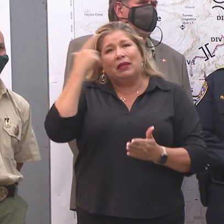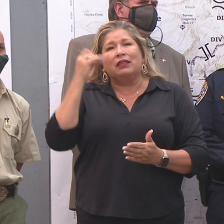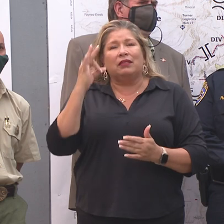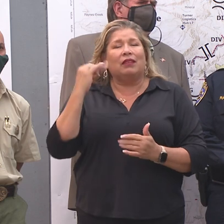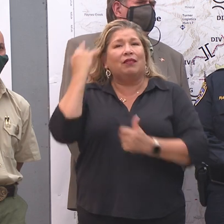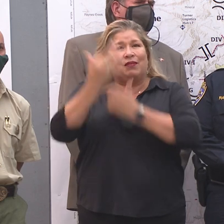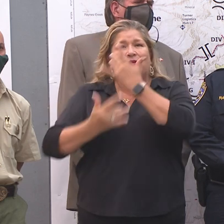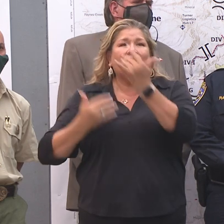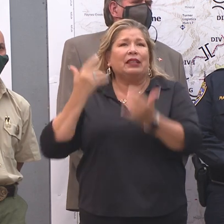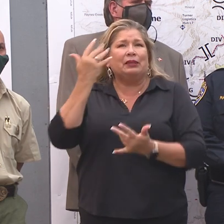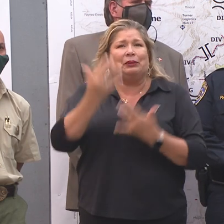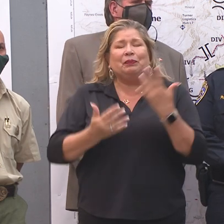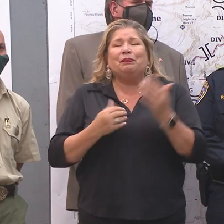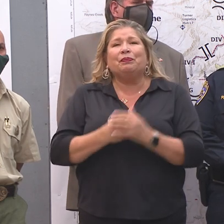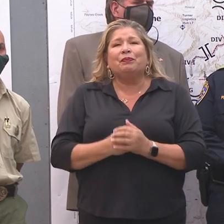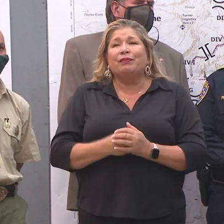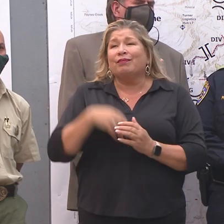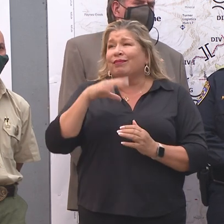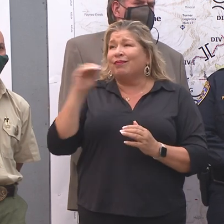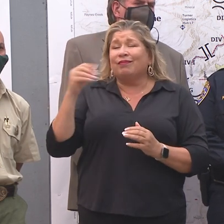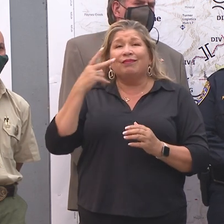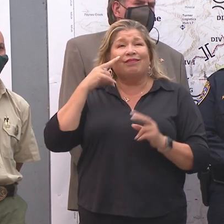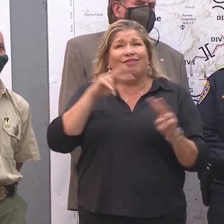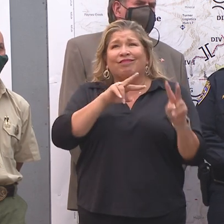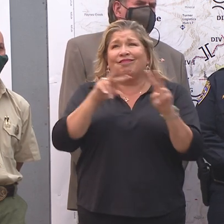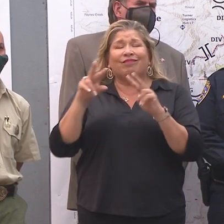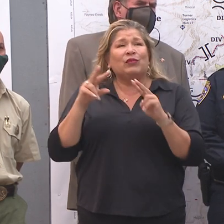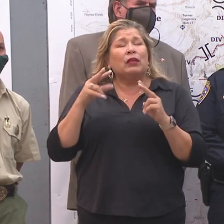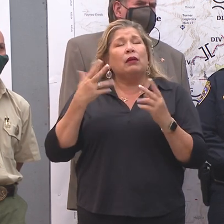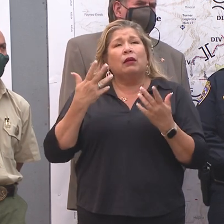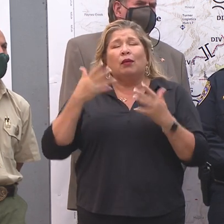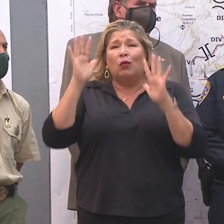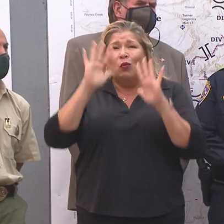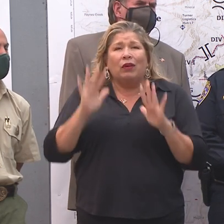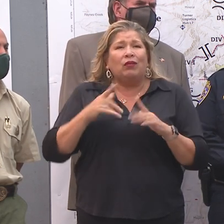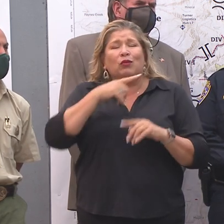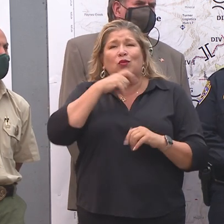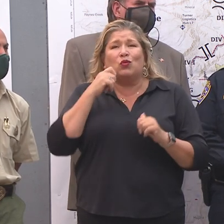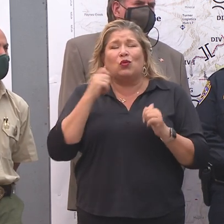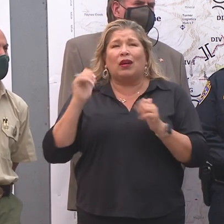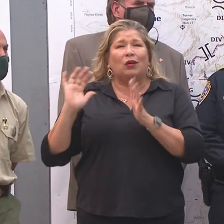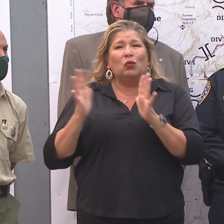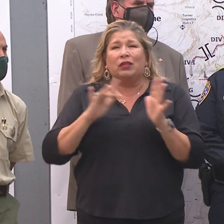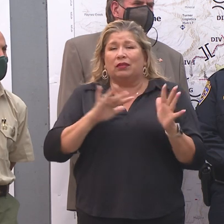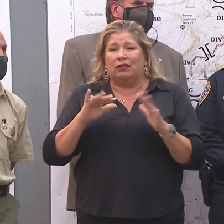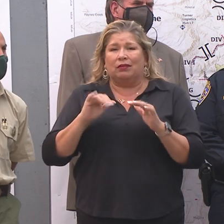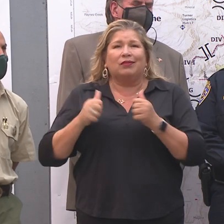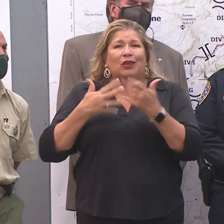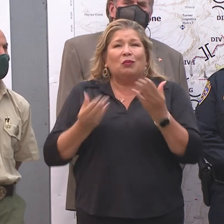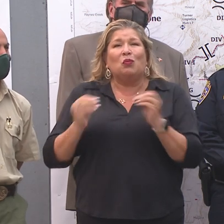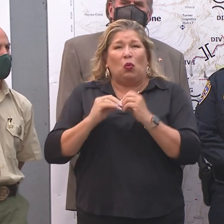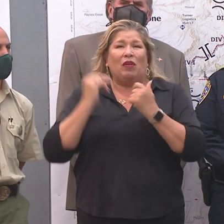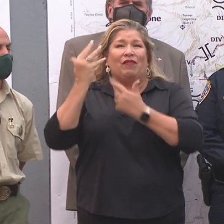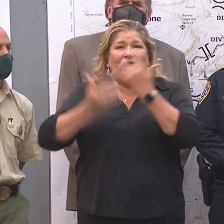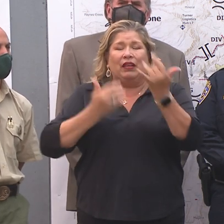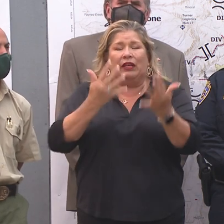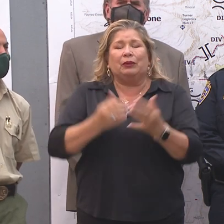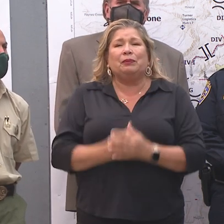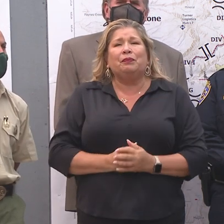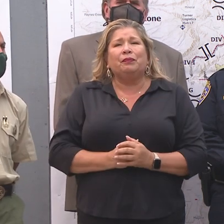wildfire and the conditions that are creating these fires. Today we were able